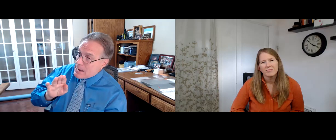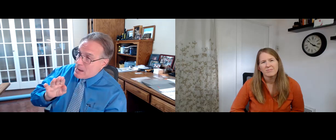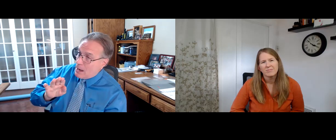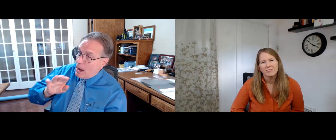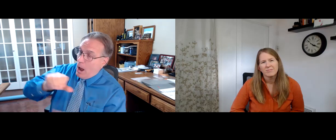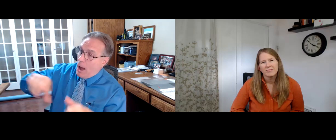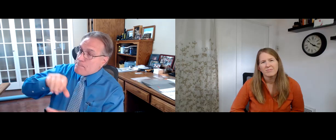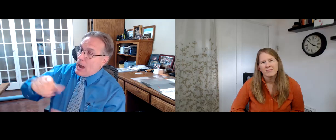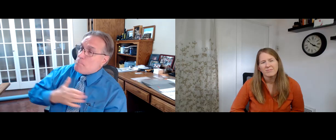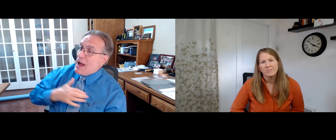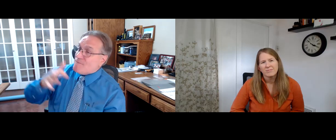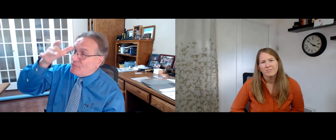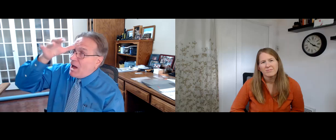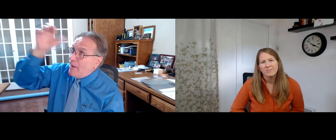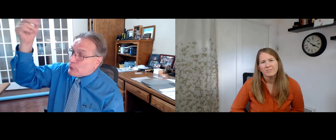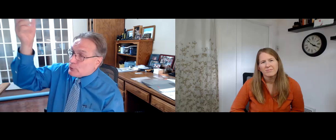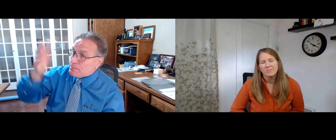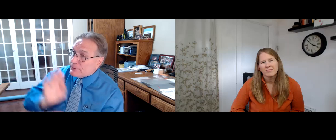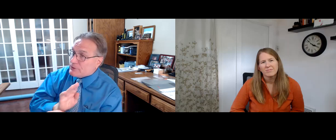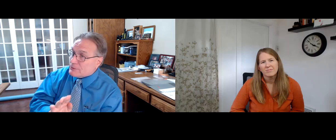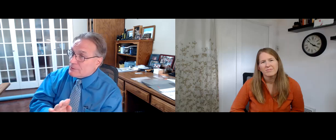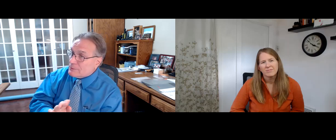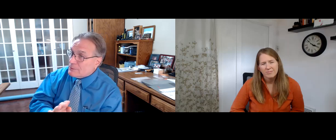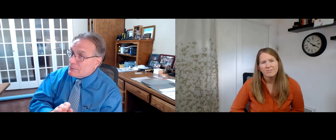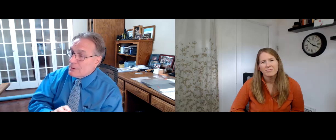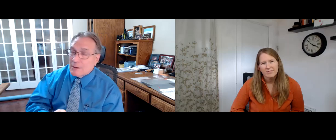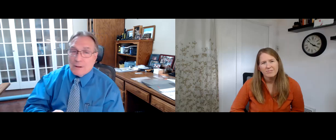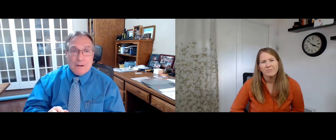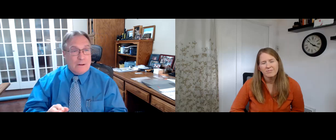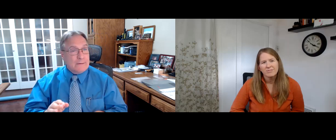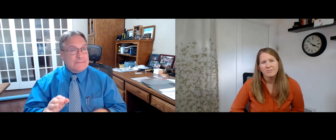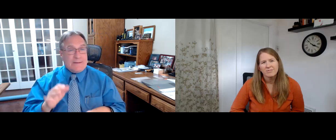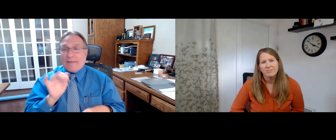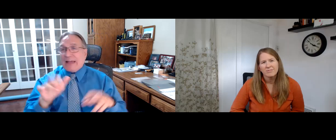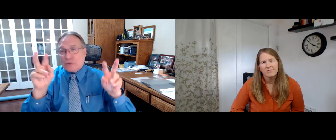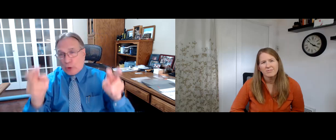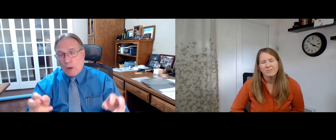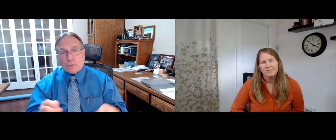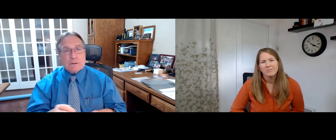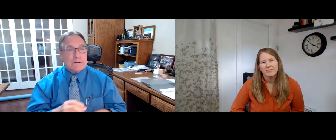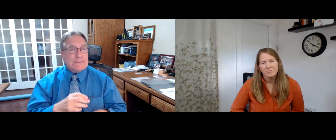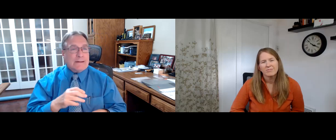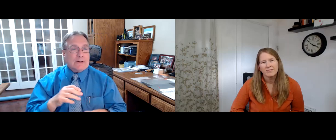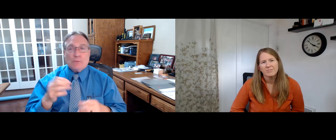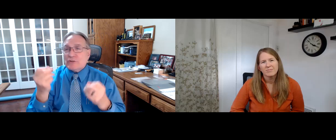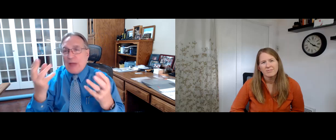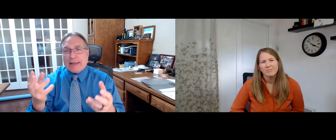be about my Father's business? Now that's the quote. You would sign